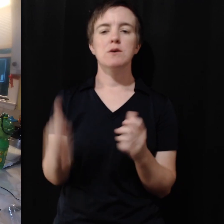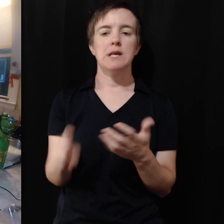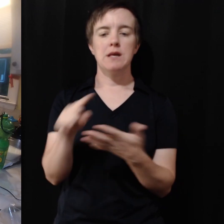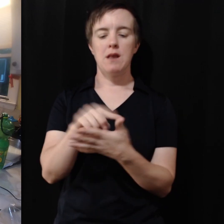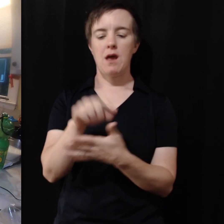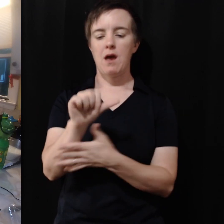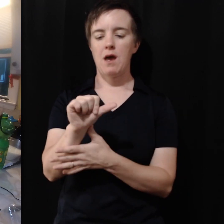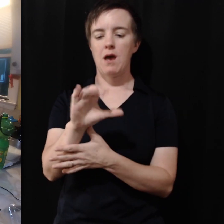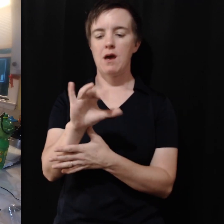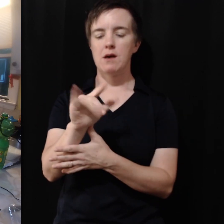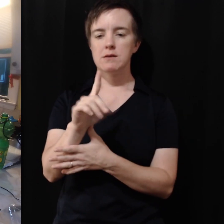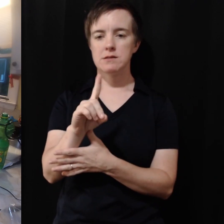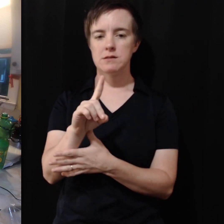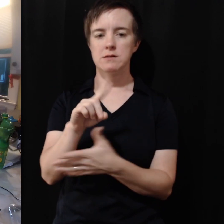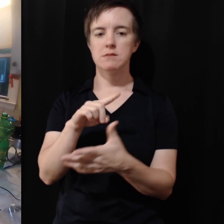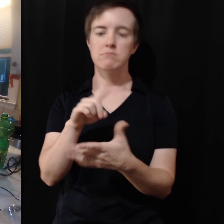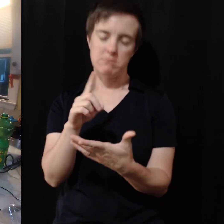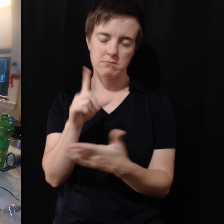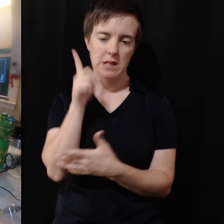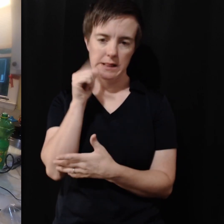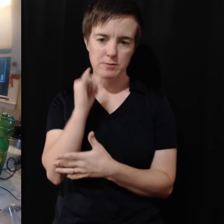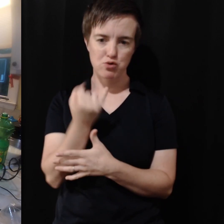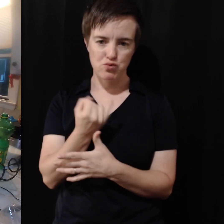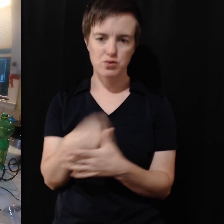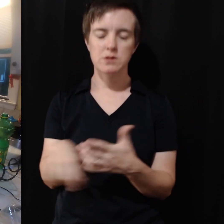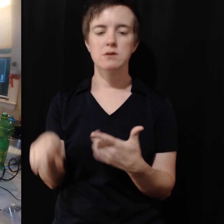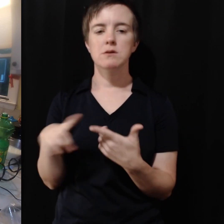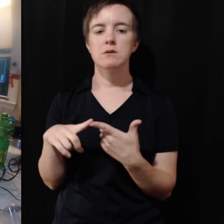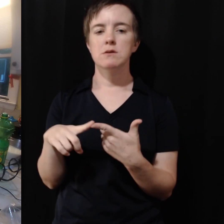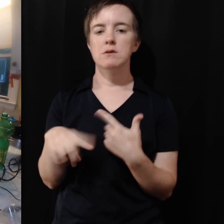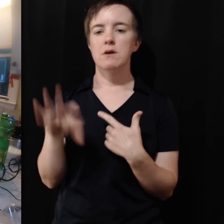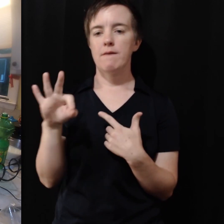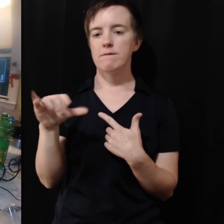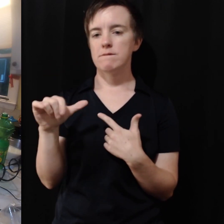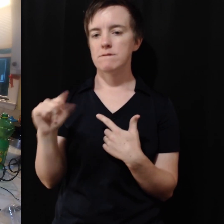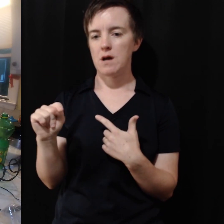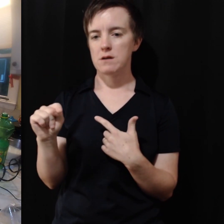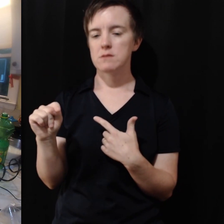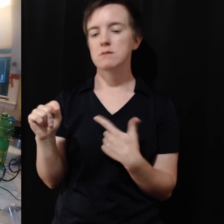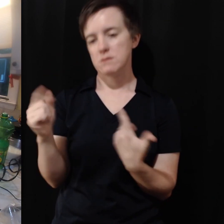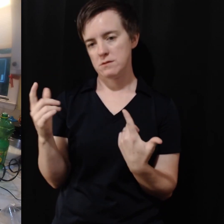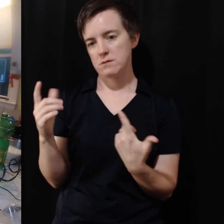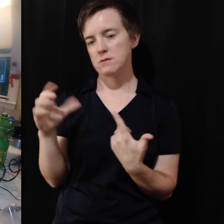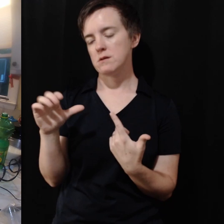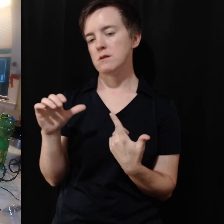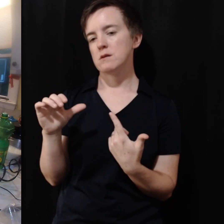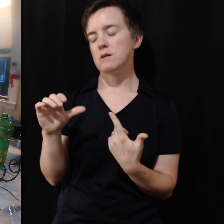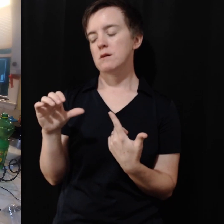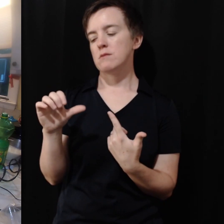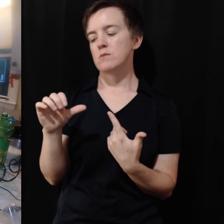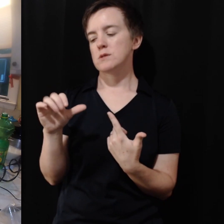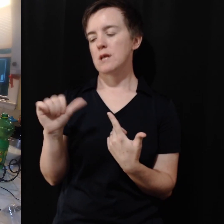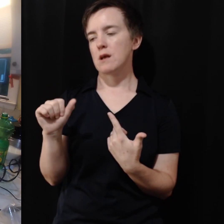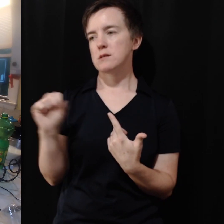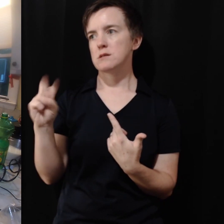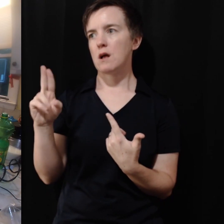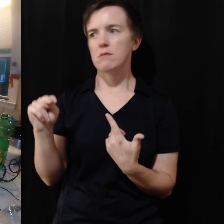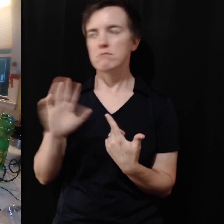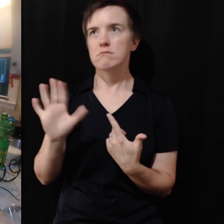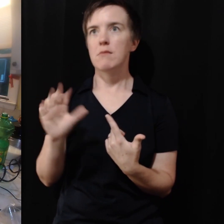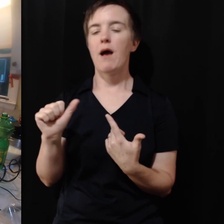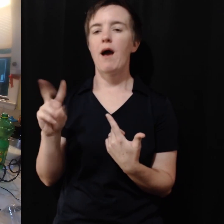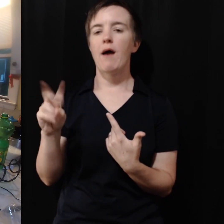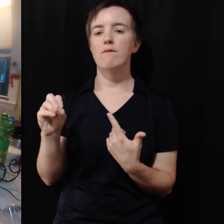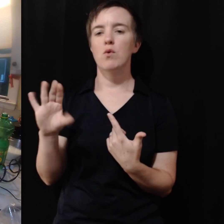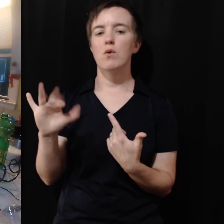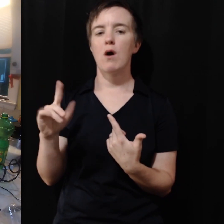need an acid, which we're using lemon juice. You have fat, which we're using sunflower or avocado